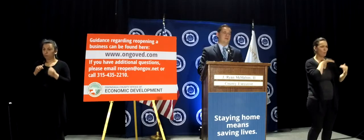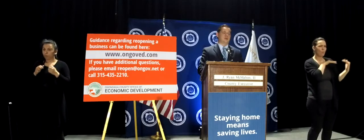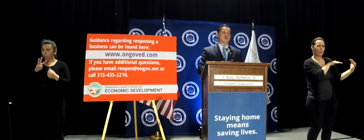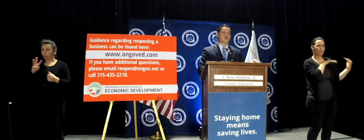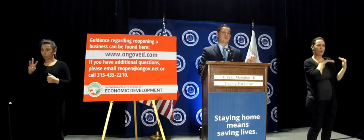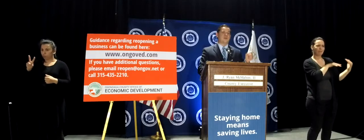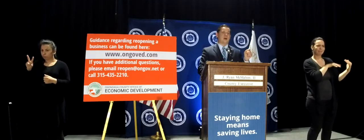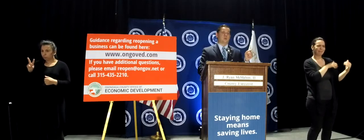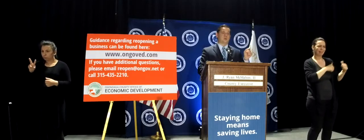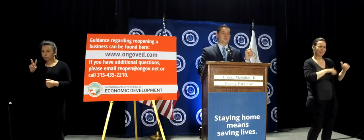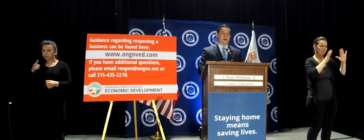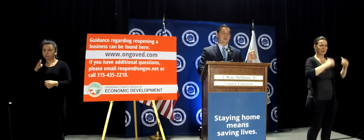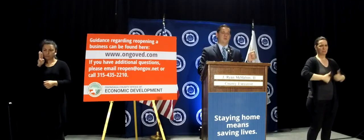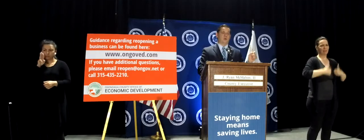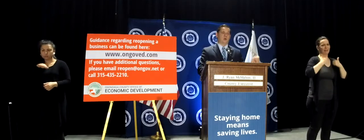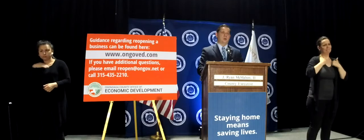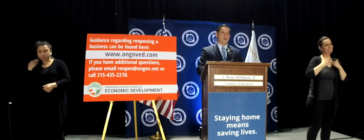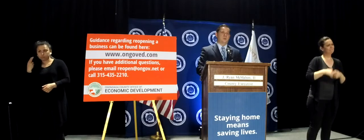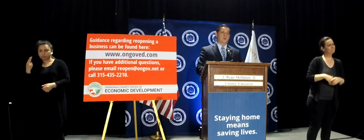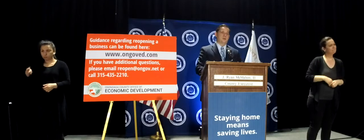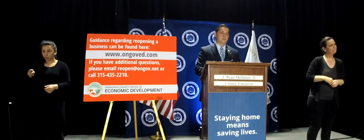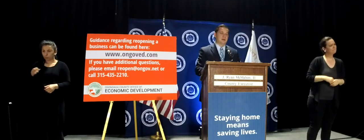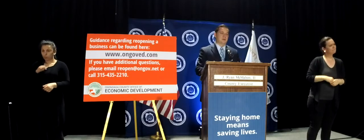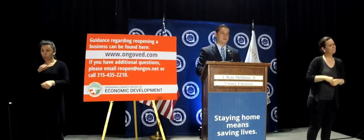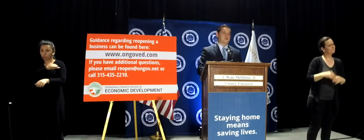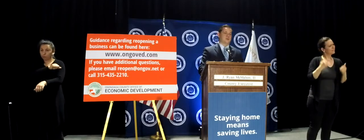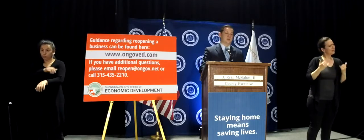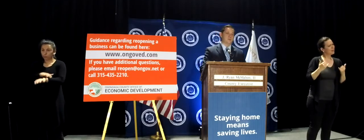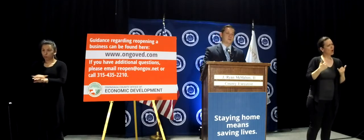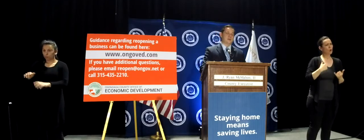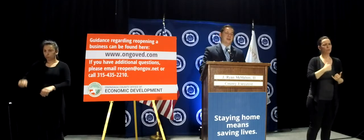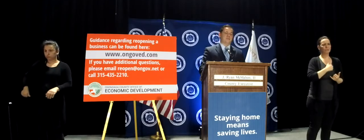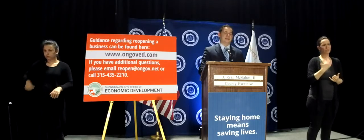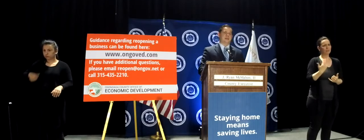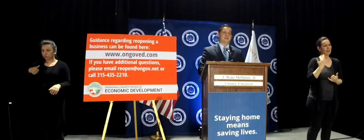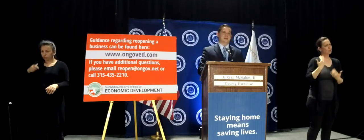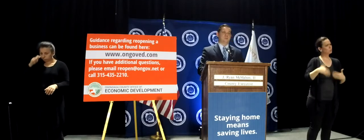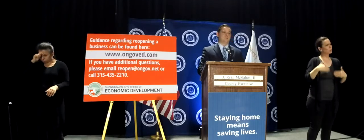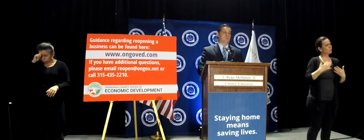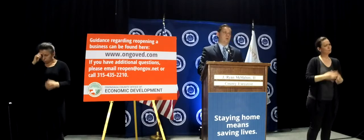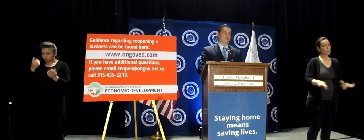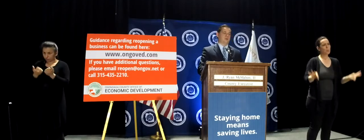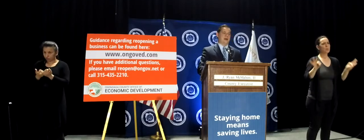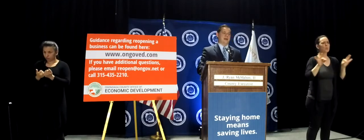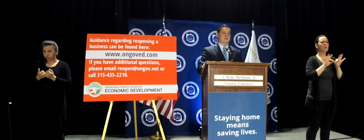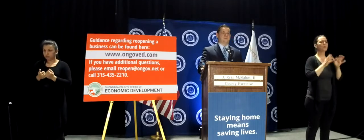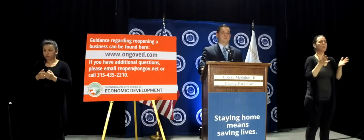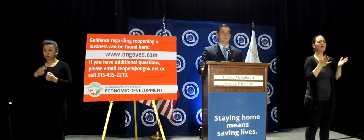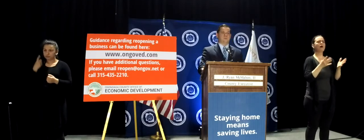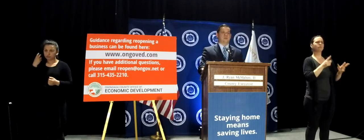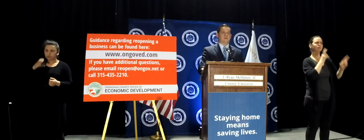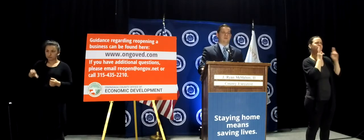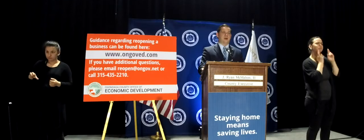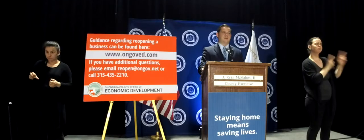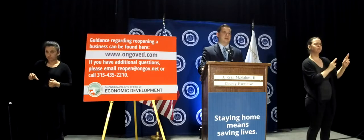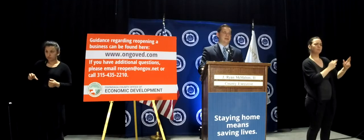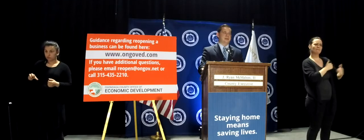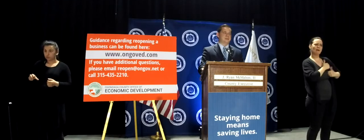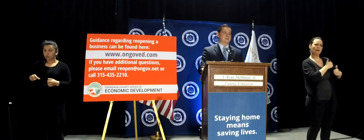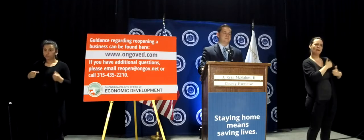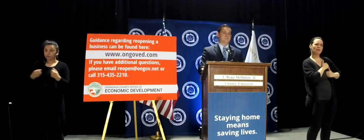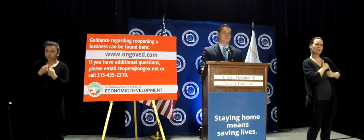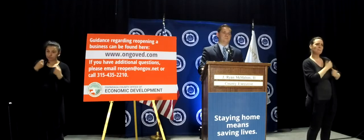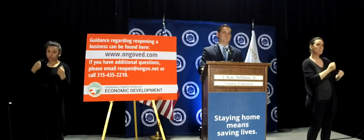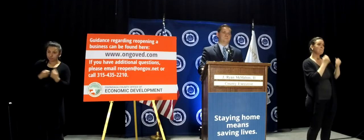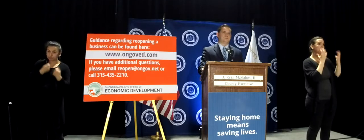we have a newfound respect for, because many of these freedoms have been limited over the last 75, 80